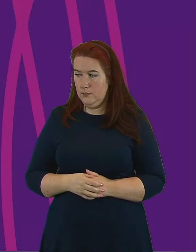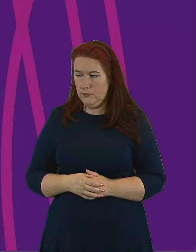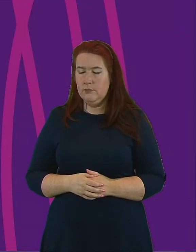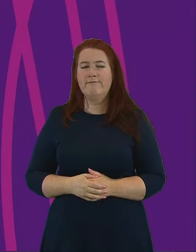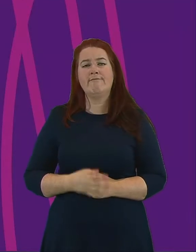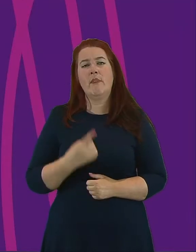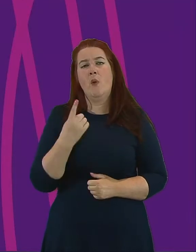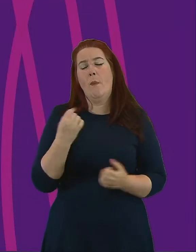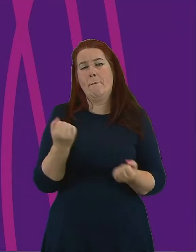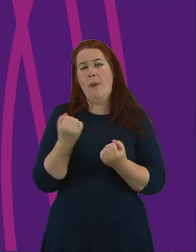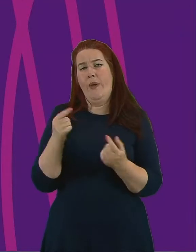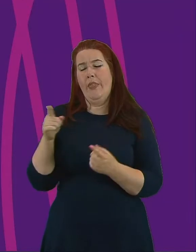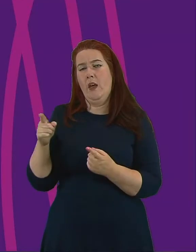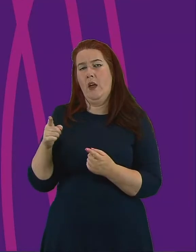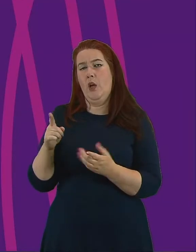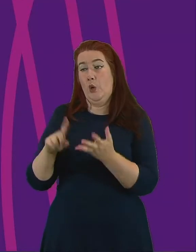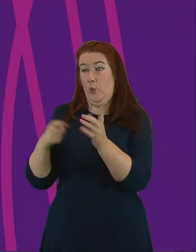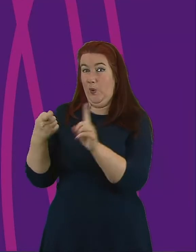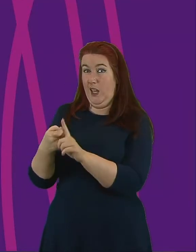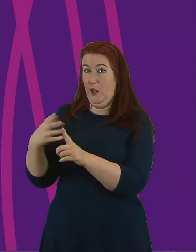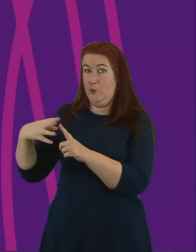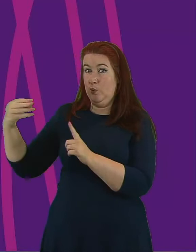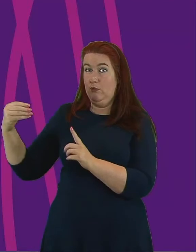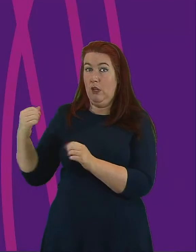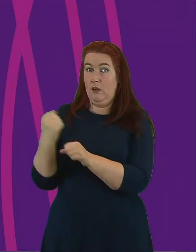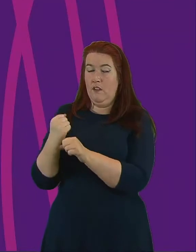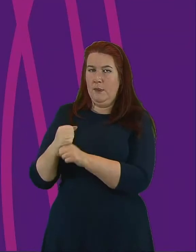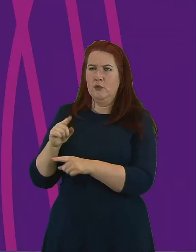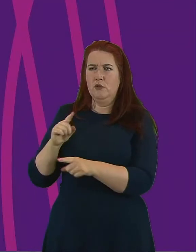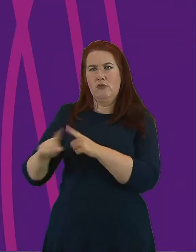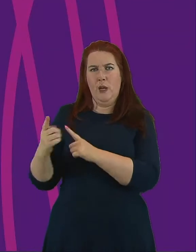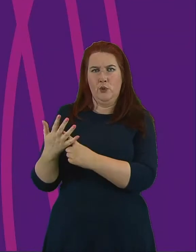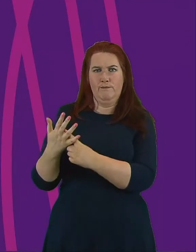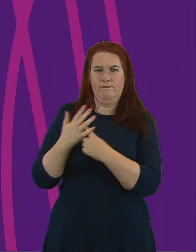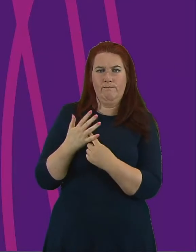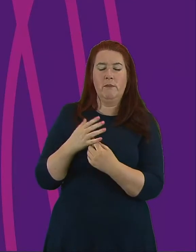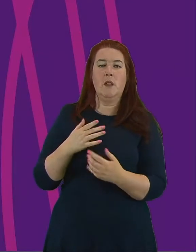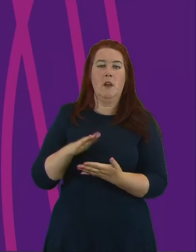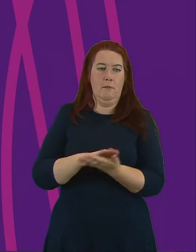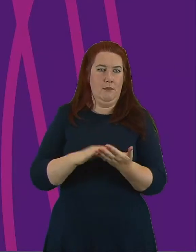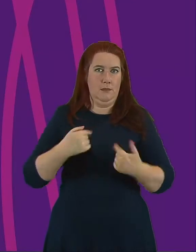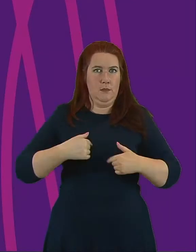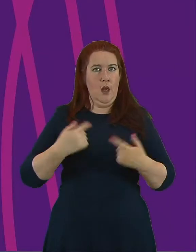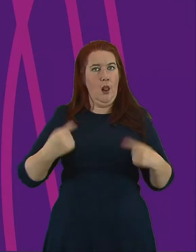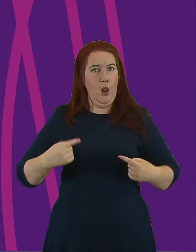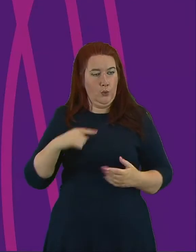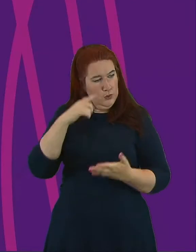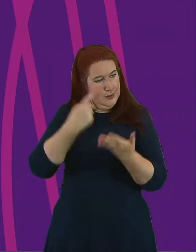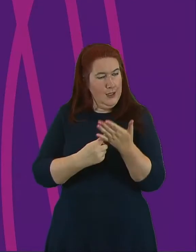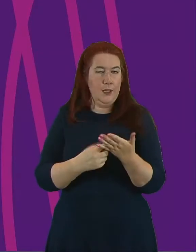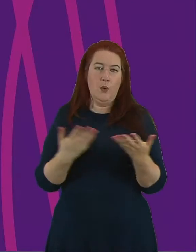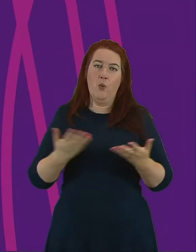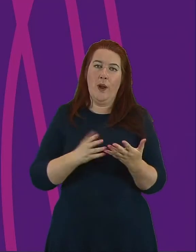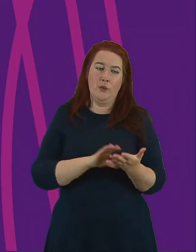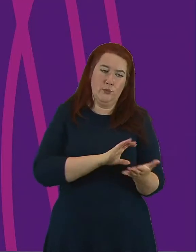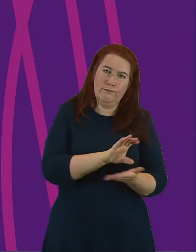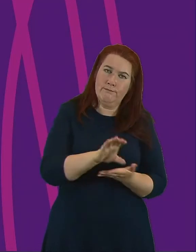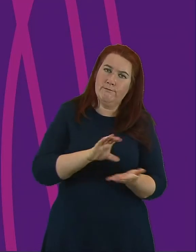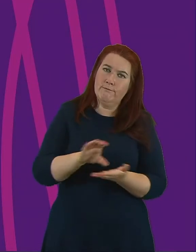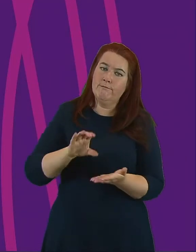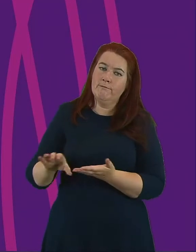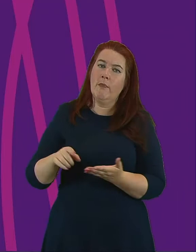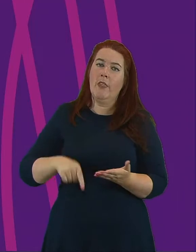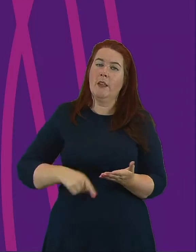UK Tory government seeks to deny Scotland, to our obvious detriment, is the ability to decide on where to provide subsidies, impacting directly on this